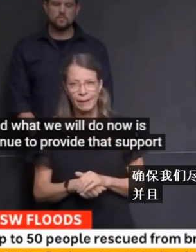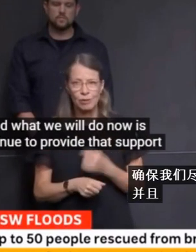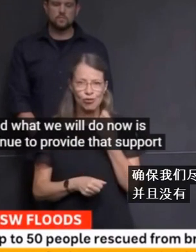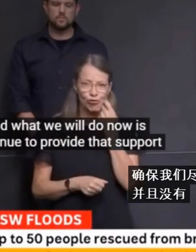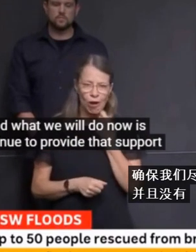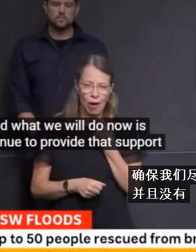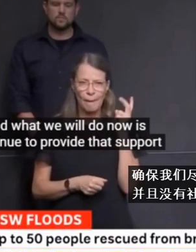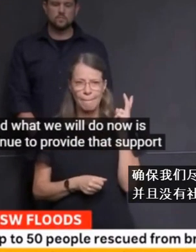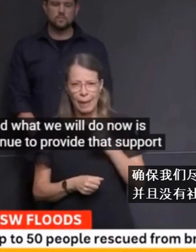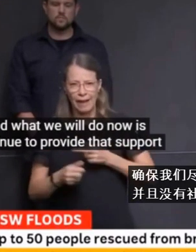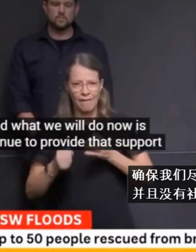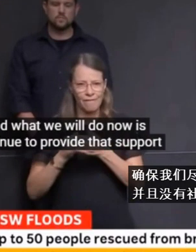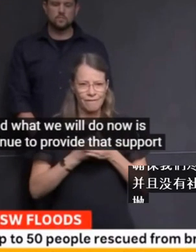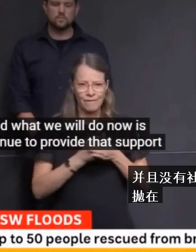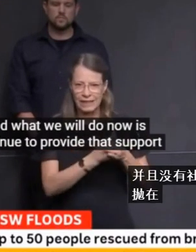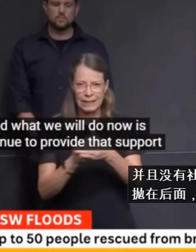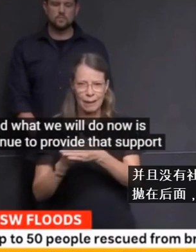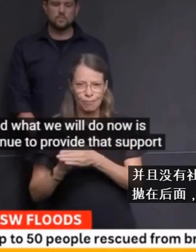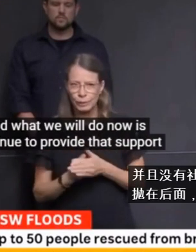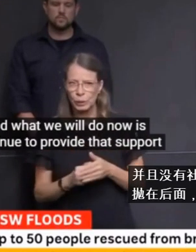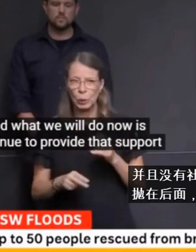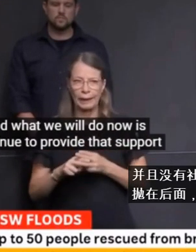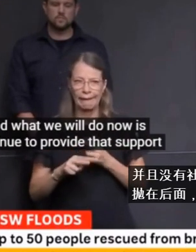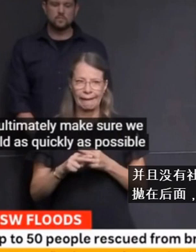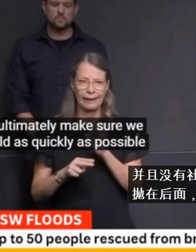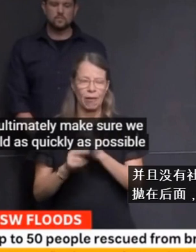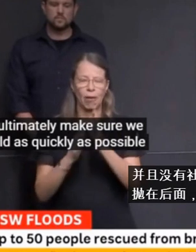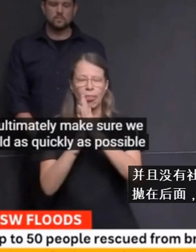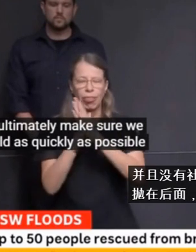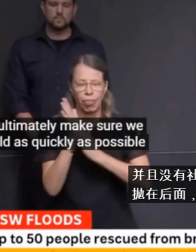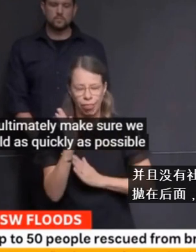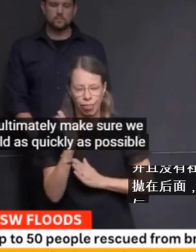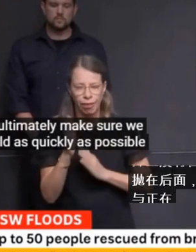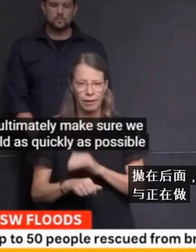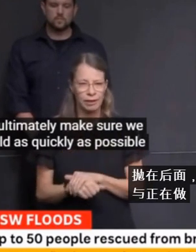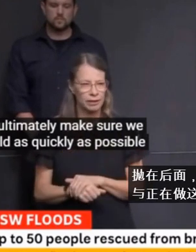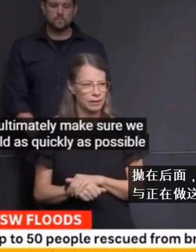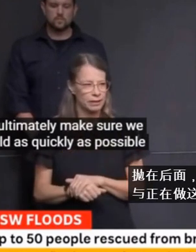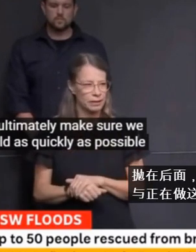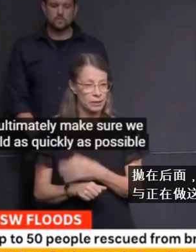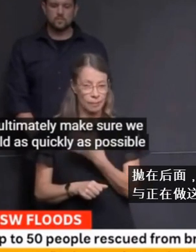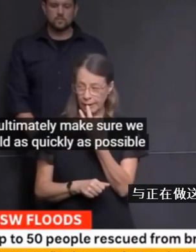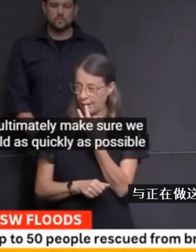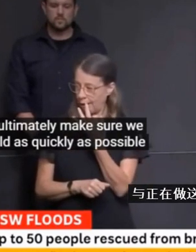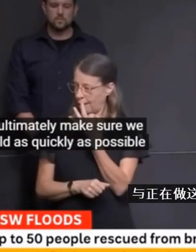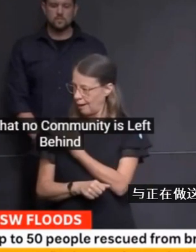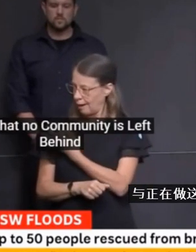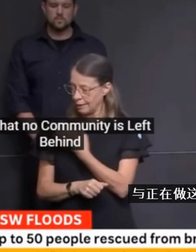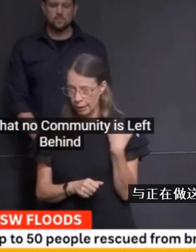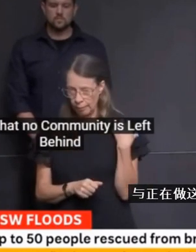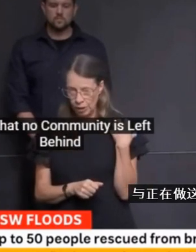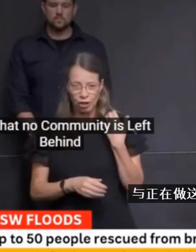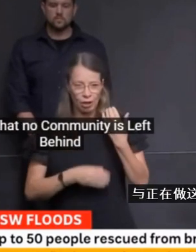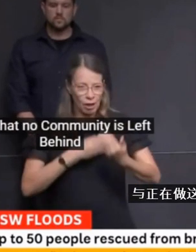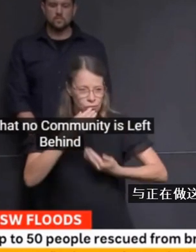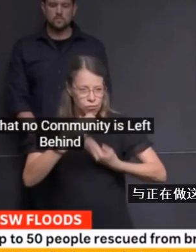as possible and that no community is left behind. What I might do is get Shane to speak to us. Shane, do you want to add a bit in terms